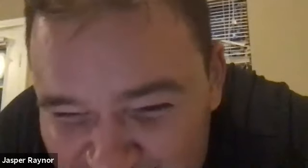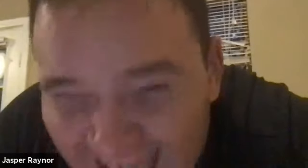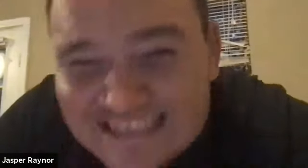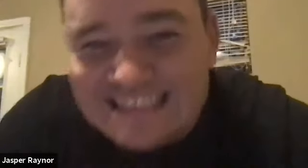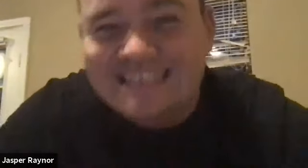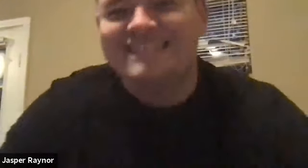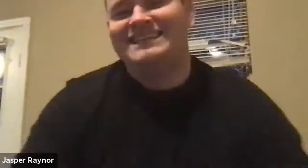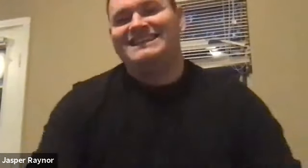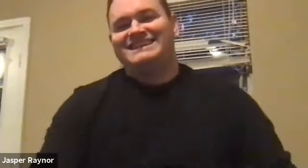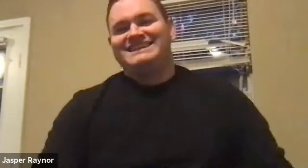Tati.